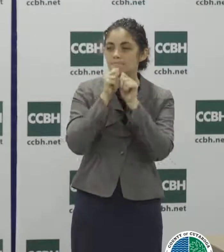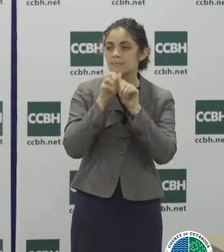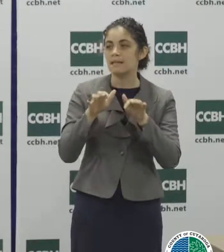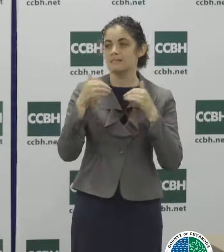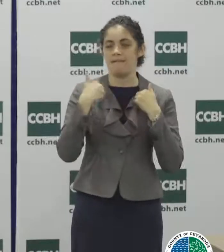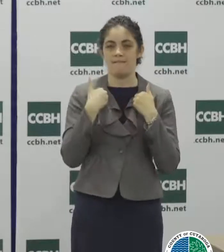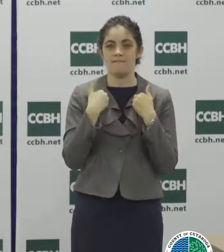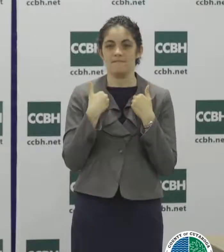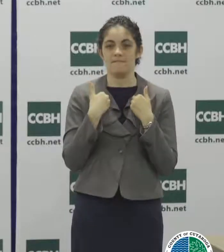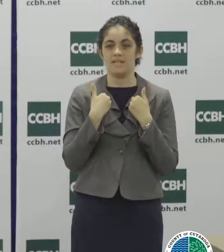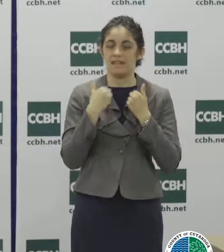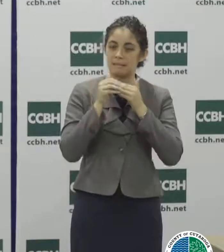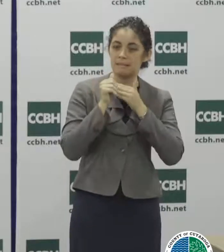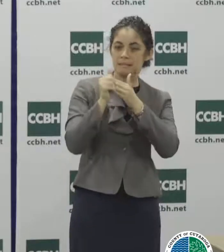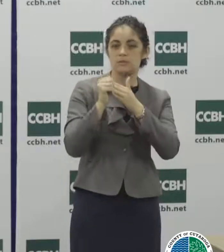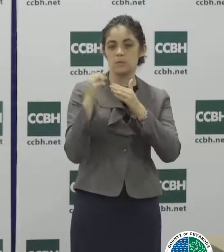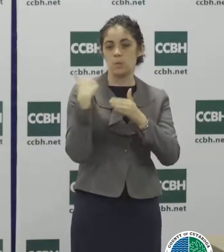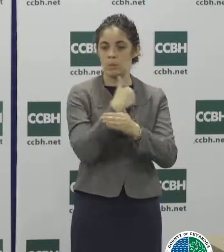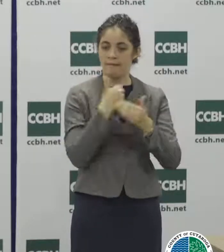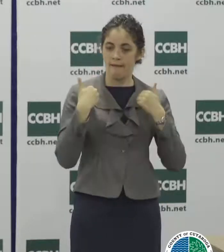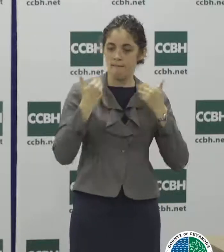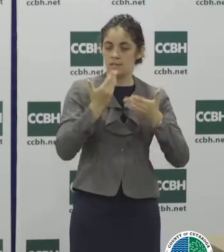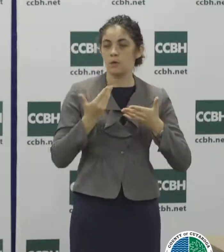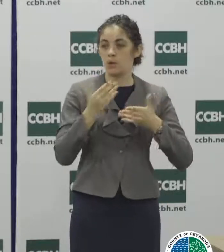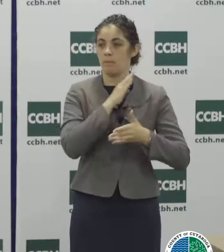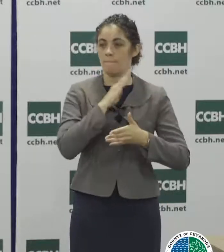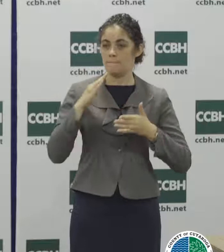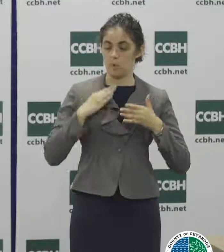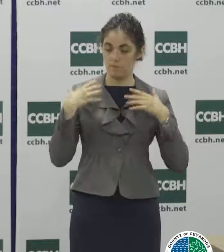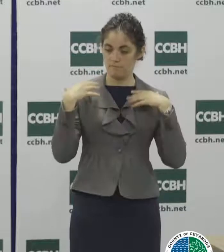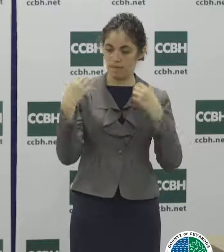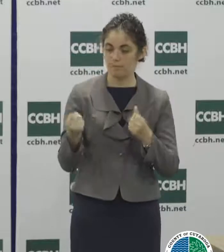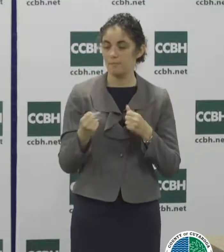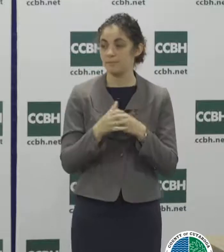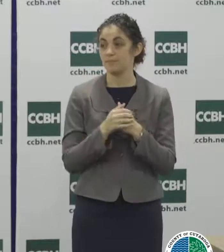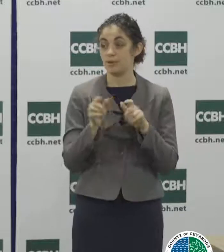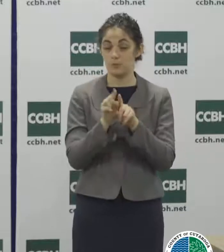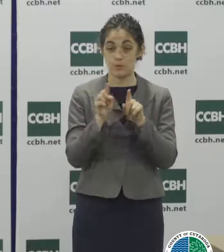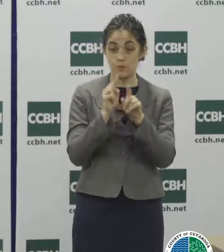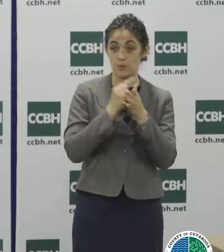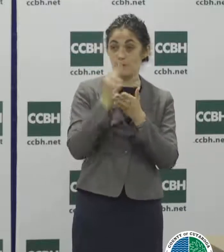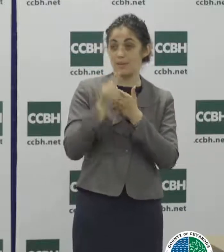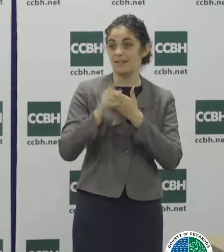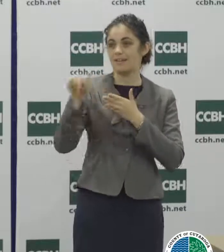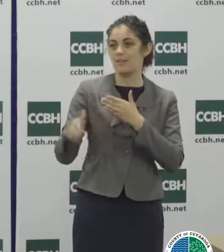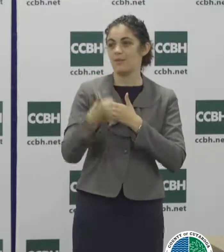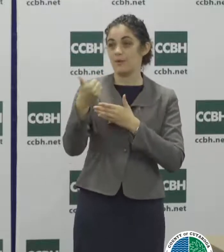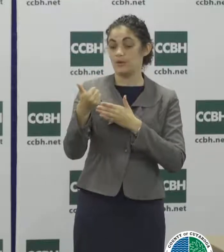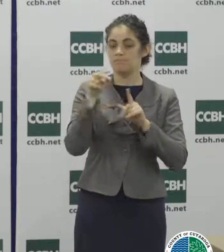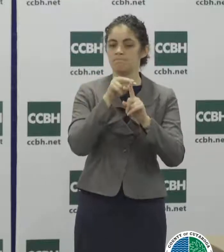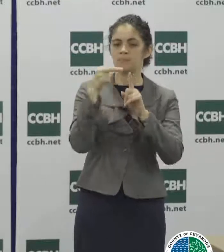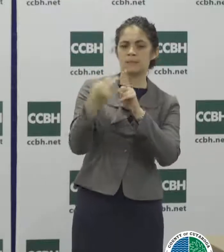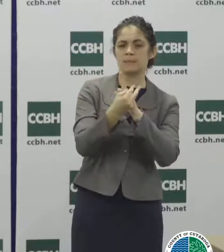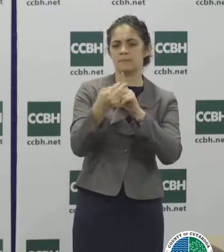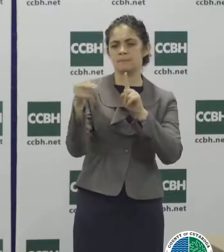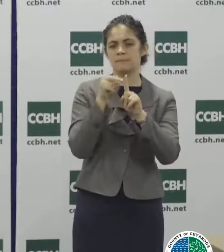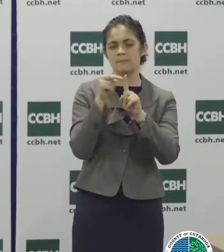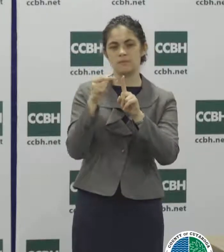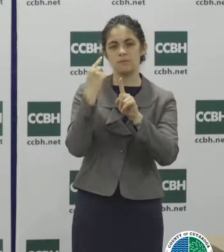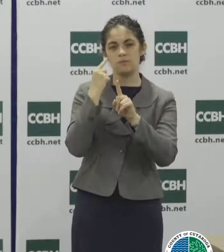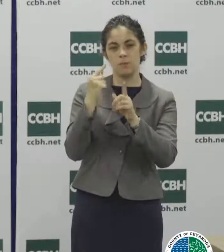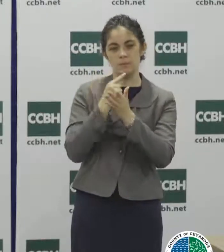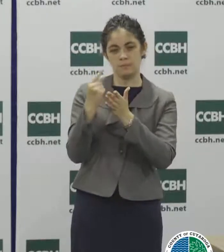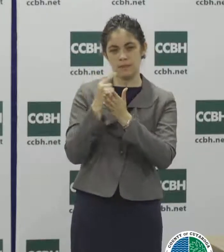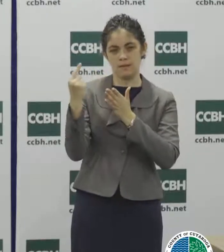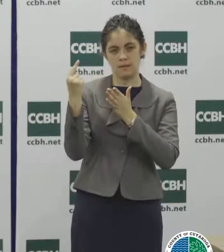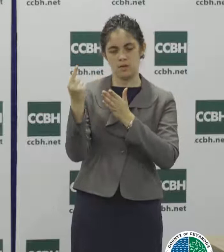have the leadership we have in the Board of Health. And this week I got another firsthand view of how important their